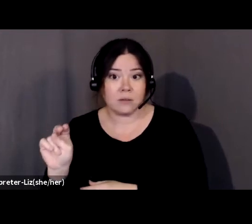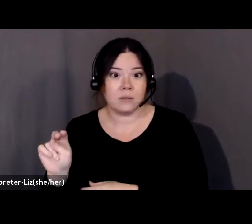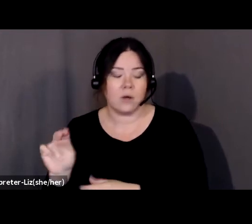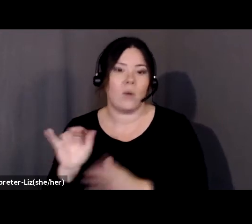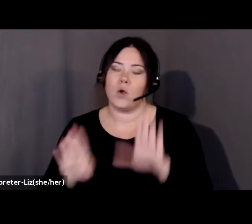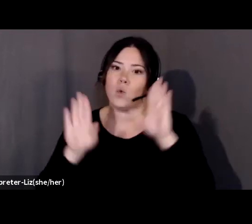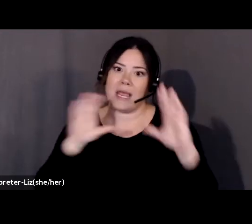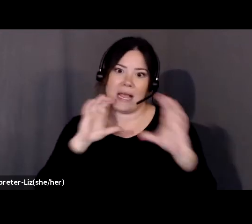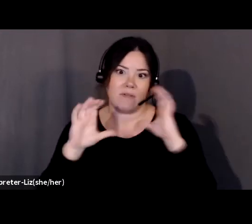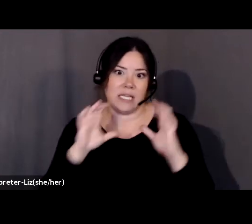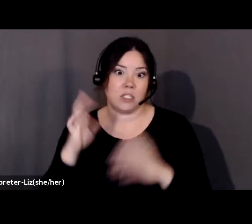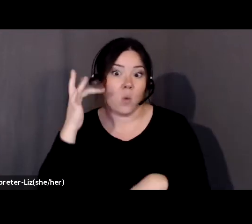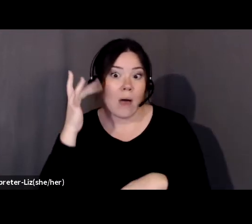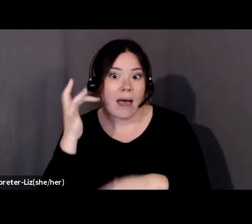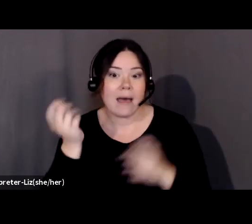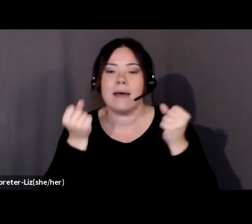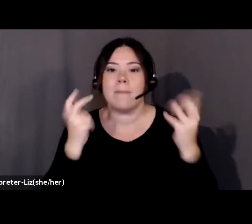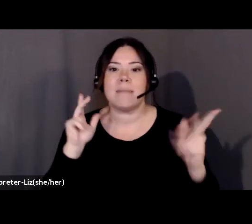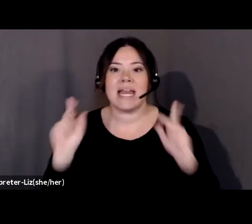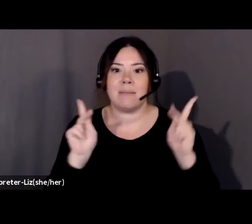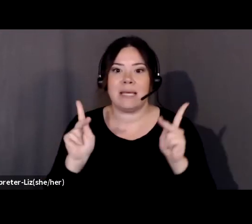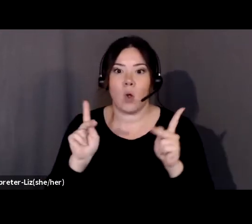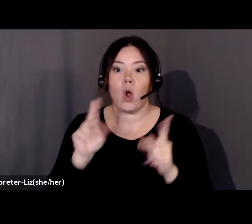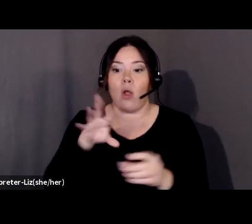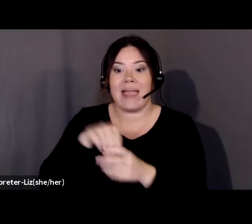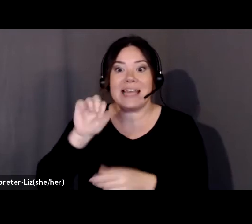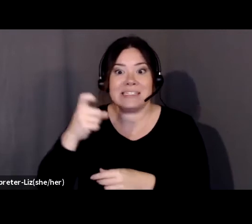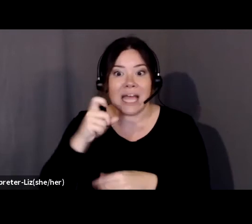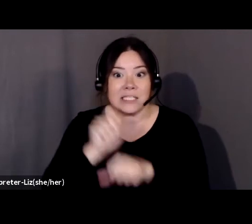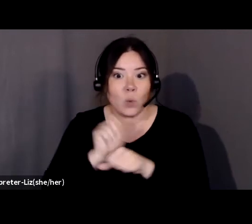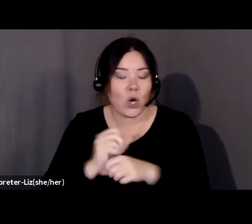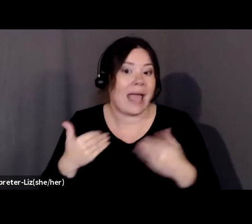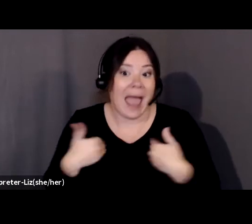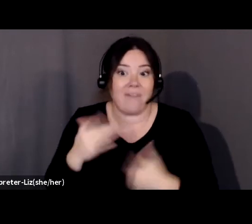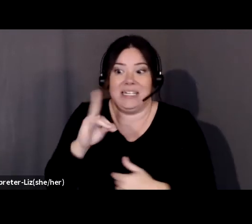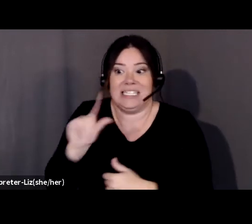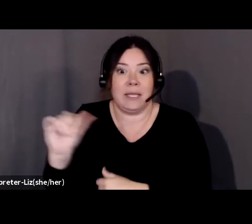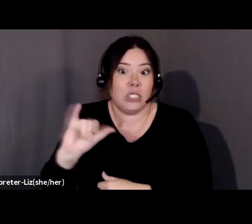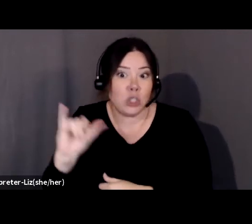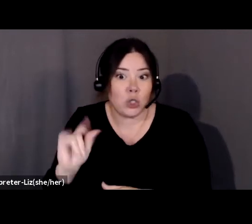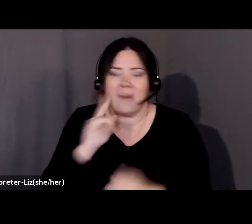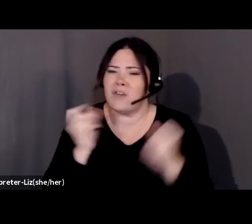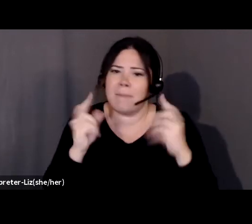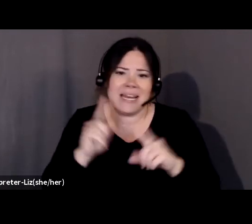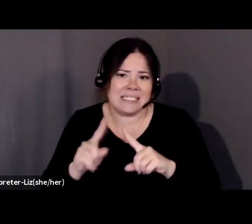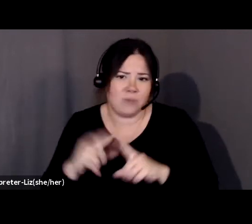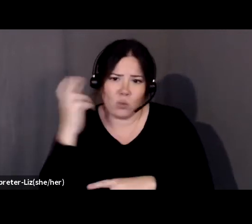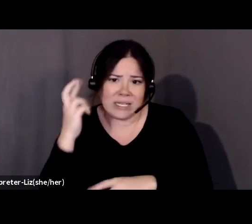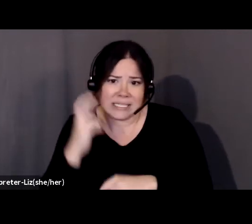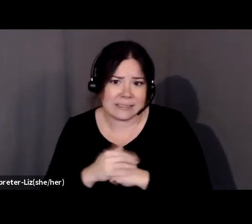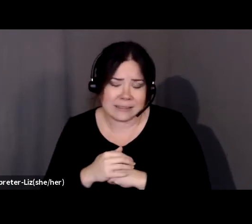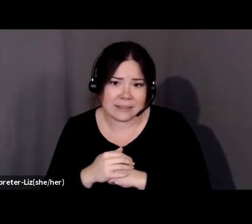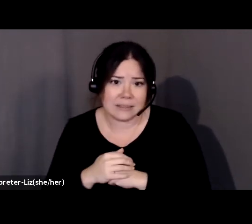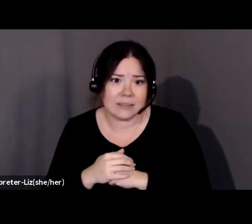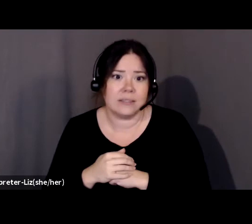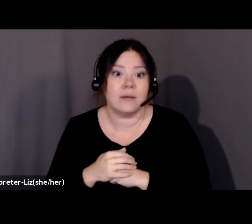a lot of people in sex work have disabilities for a variety of reasons. Because a lot of